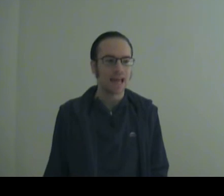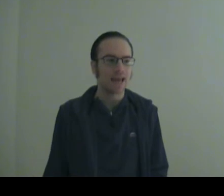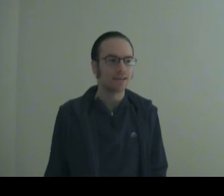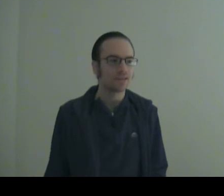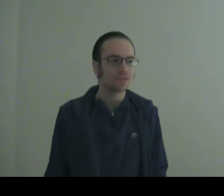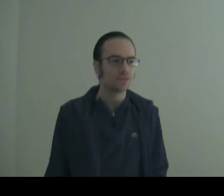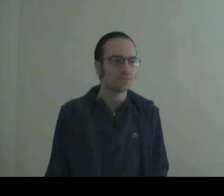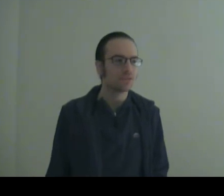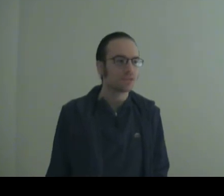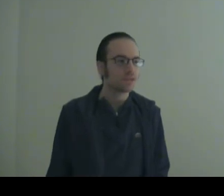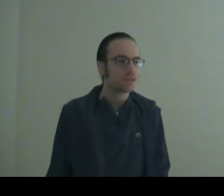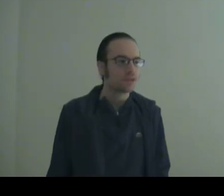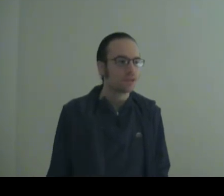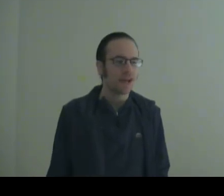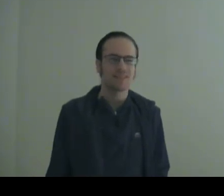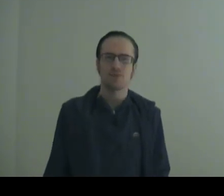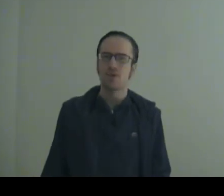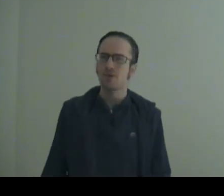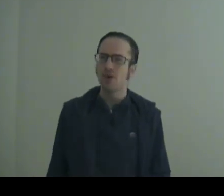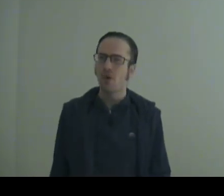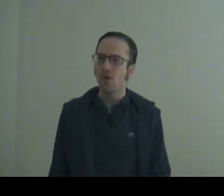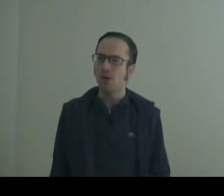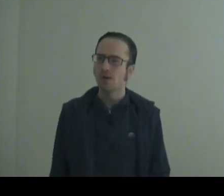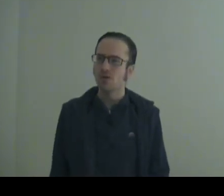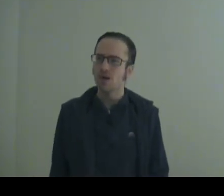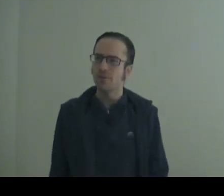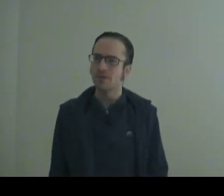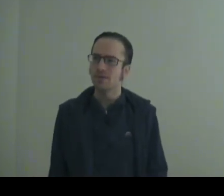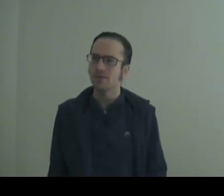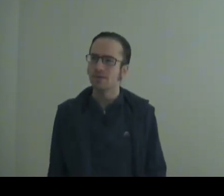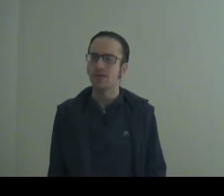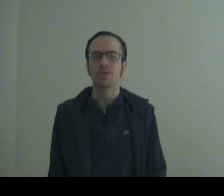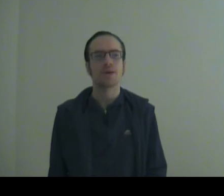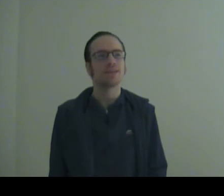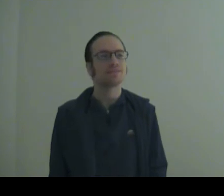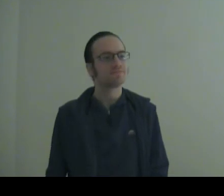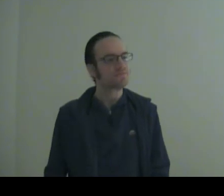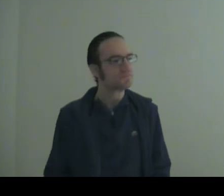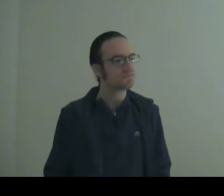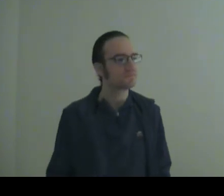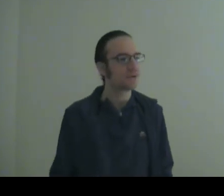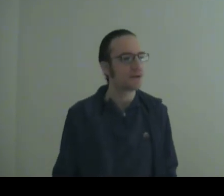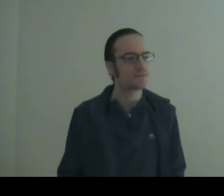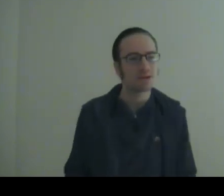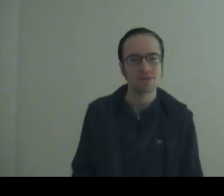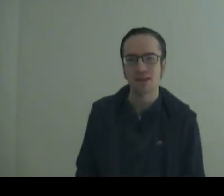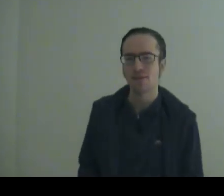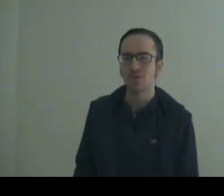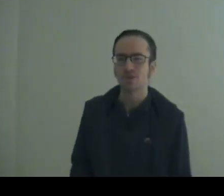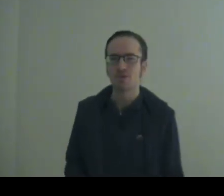black-clad group. Actually, were those all corrupt? Wait. Fair enough, maybe they were supposed